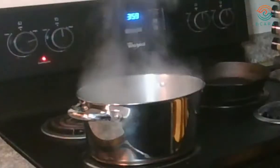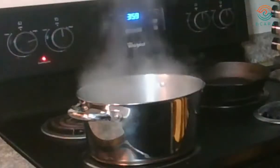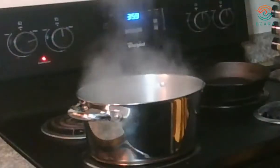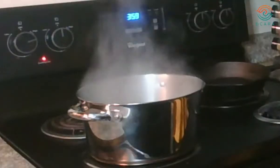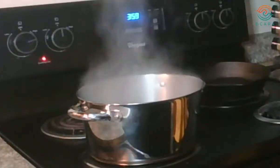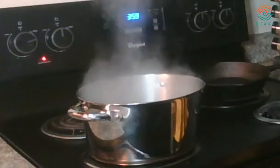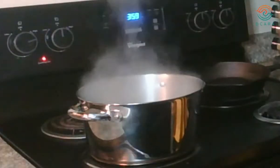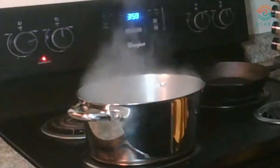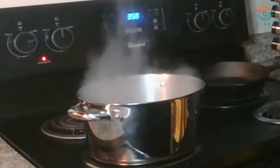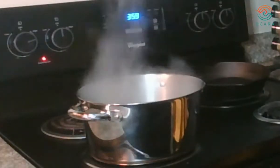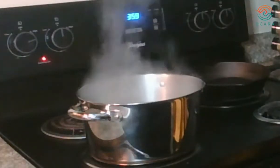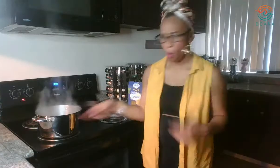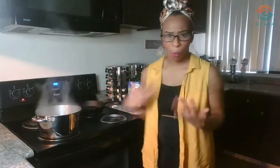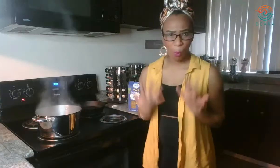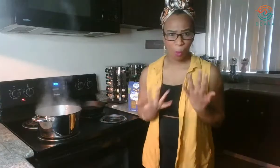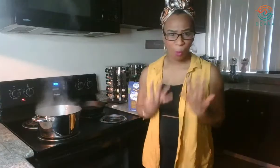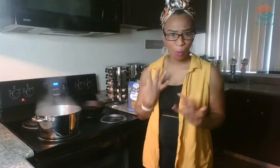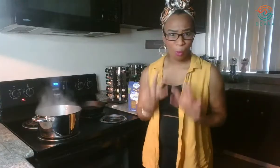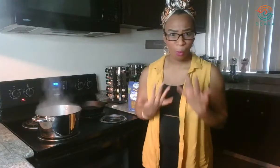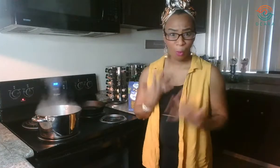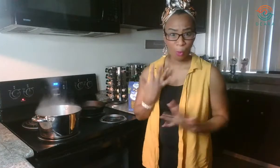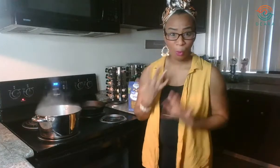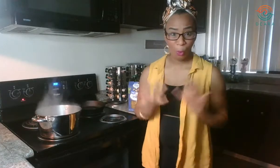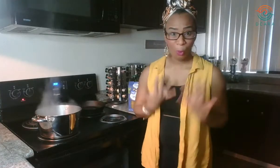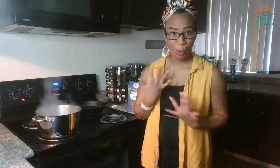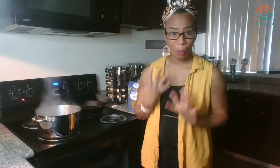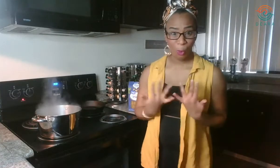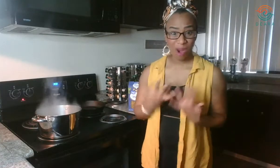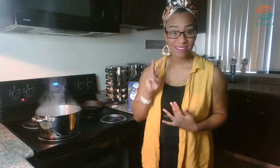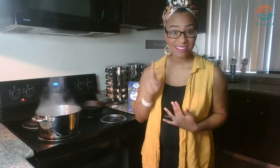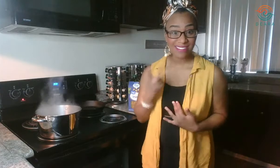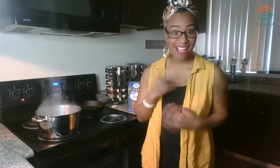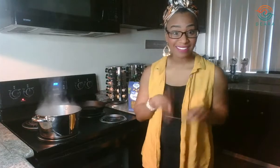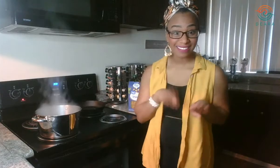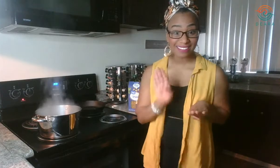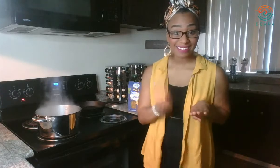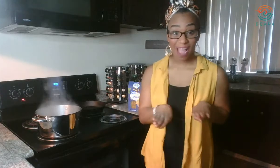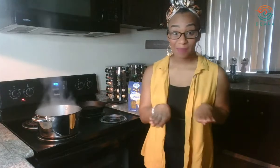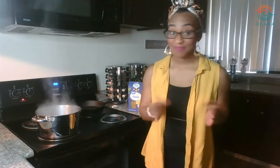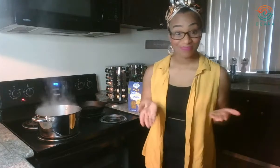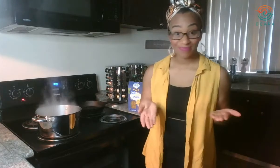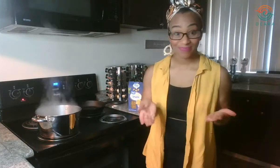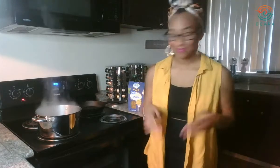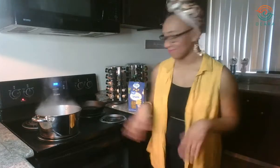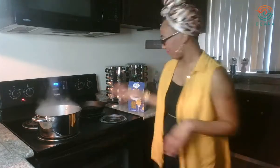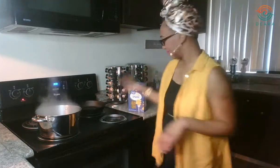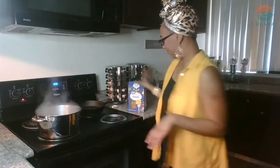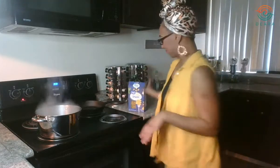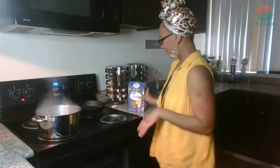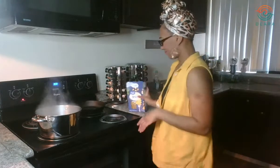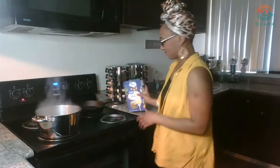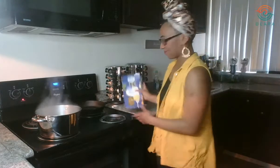Ah, look, the water is boiling. It's time to move on to step 2, which is adding in your pasta.